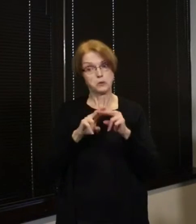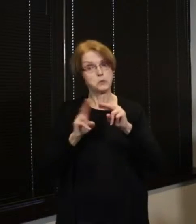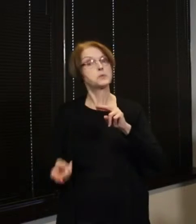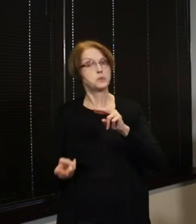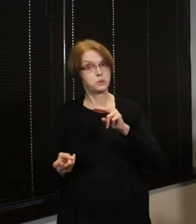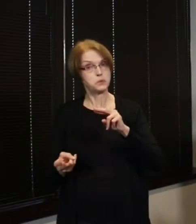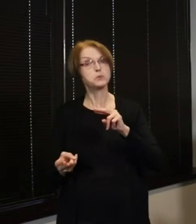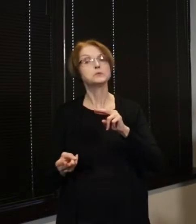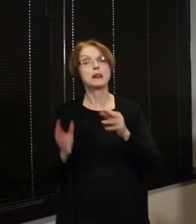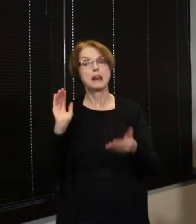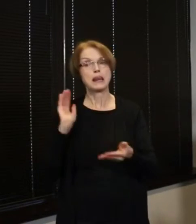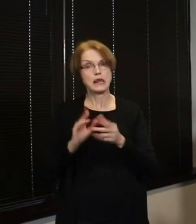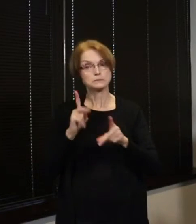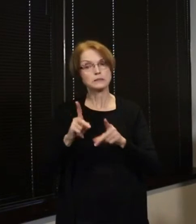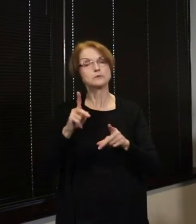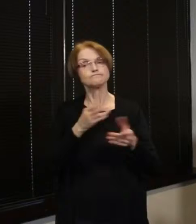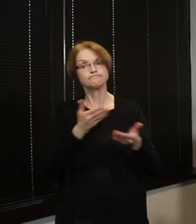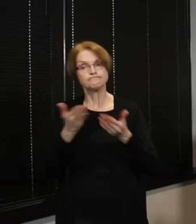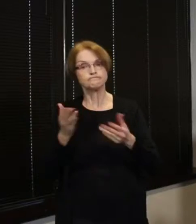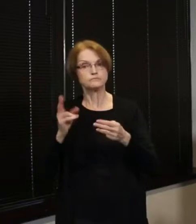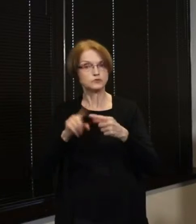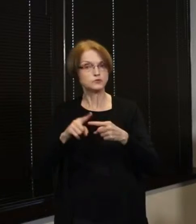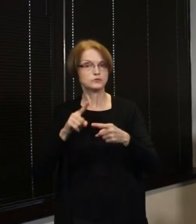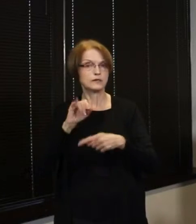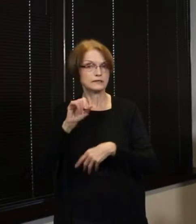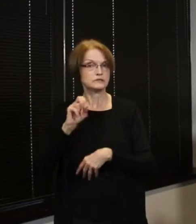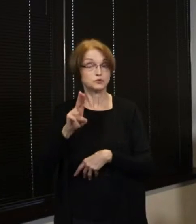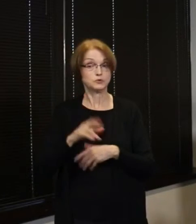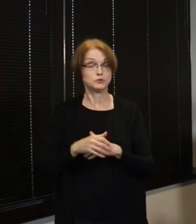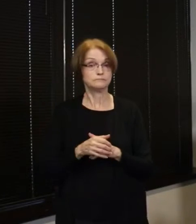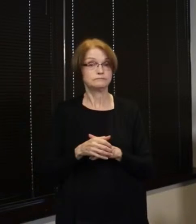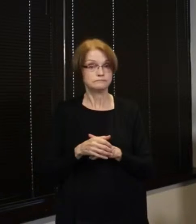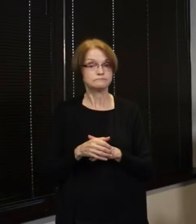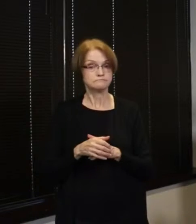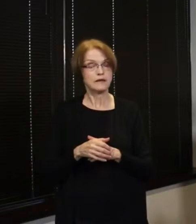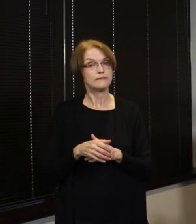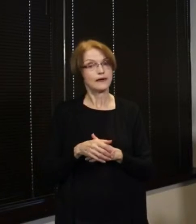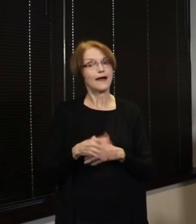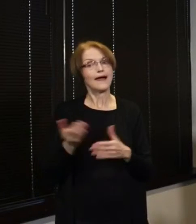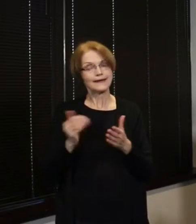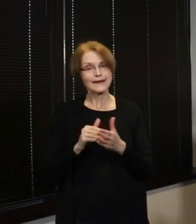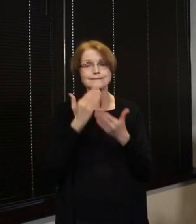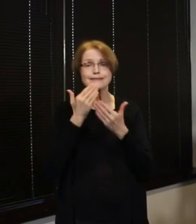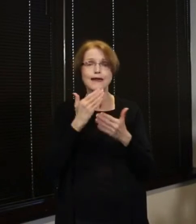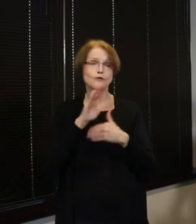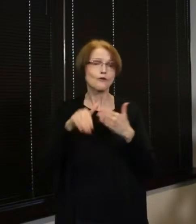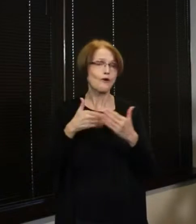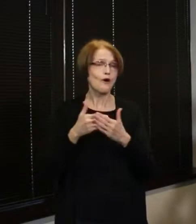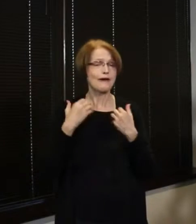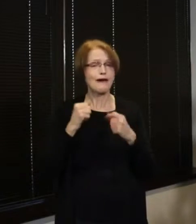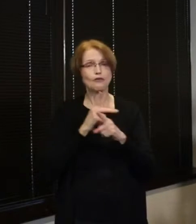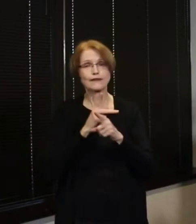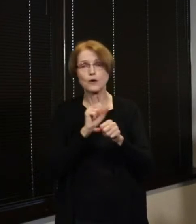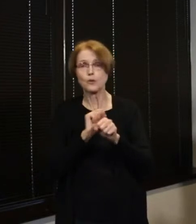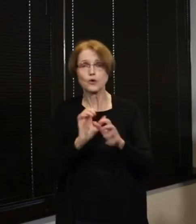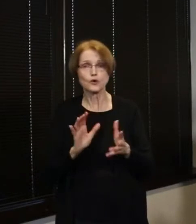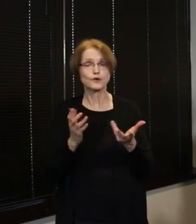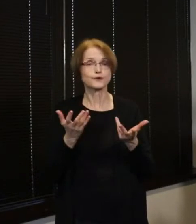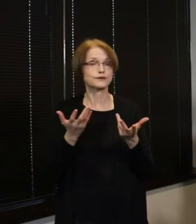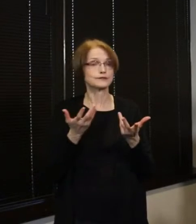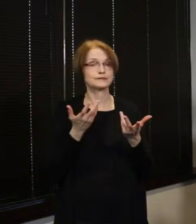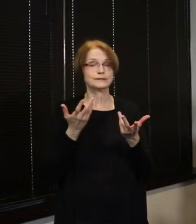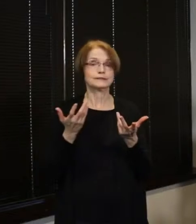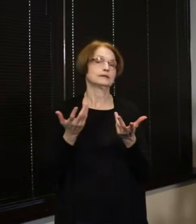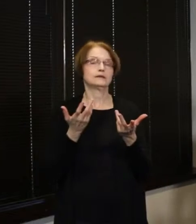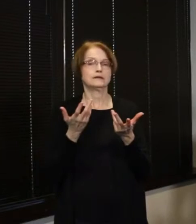in our ICU admissions. And again, I think that's a really a nice tribute to all of our healthcare workers using all